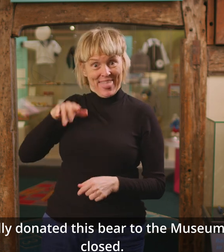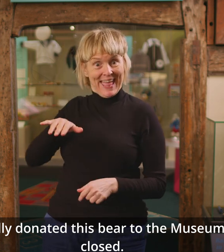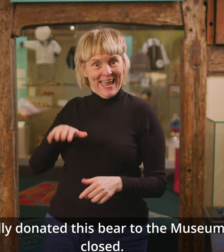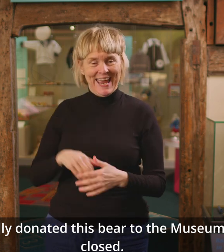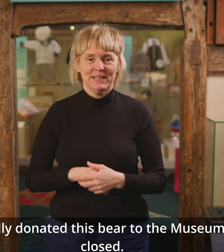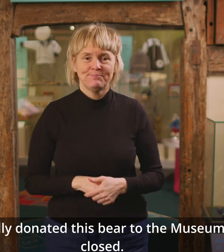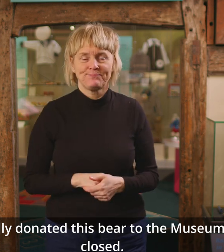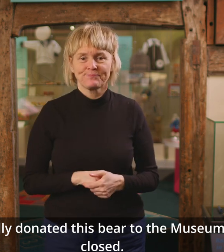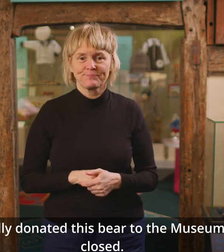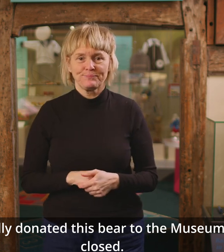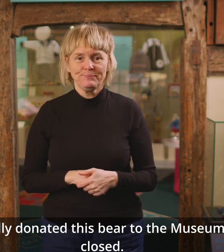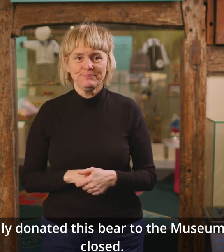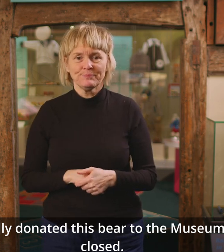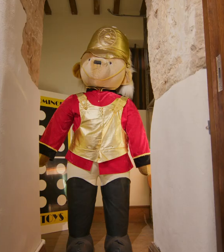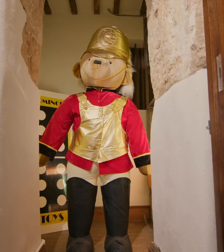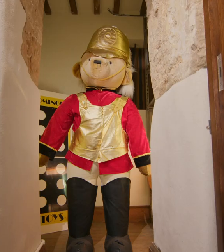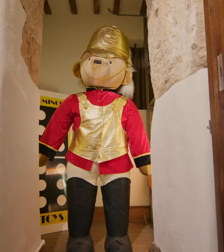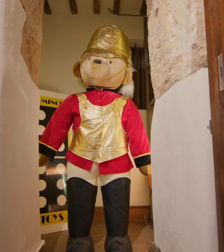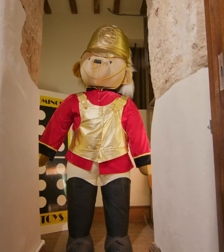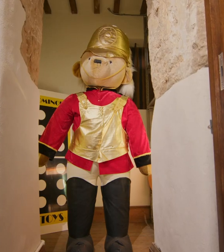donated this bear to the museum when they closed.